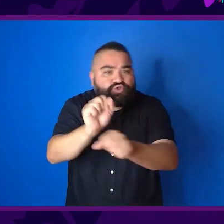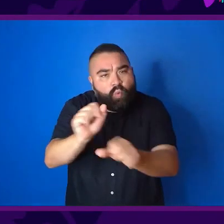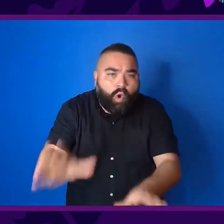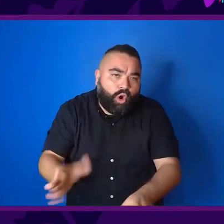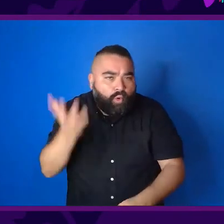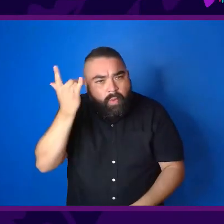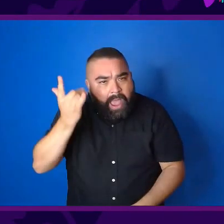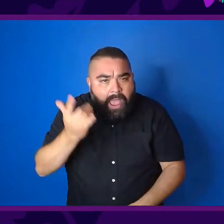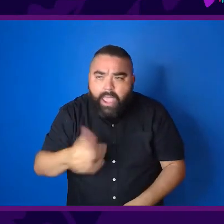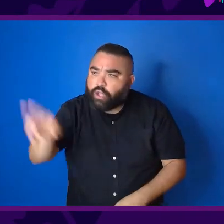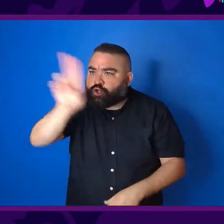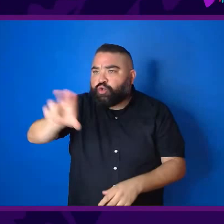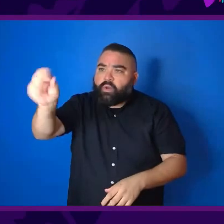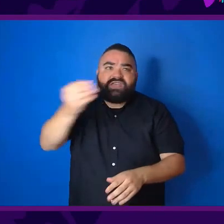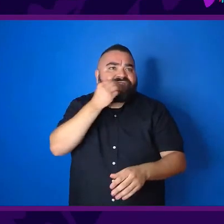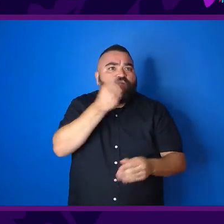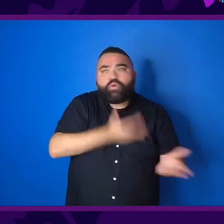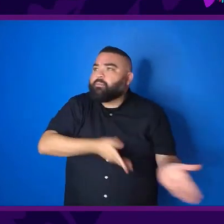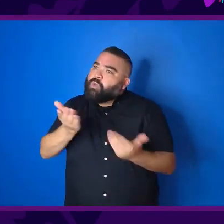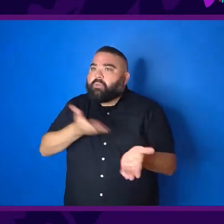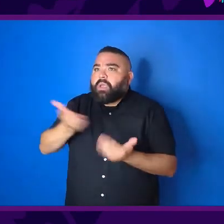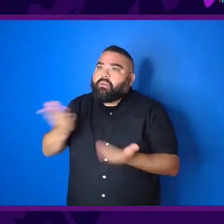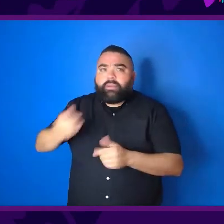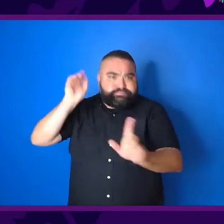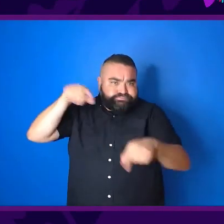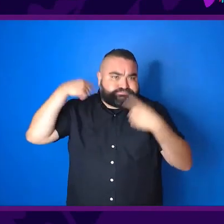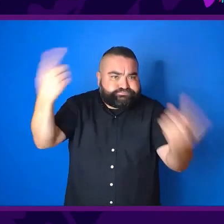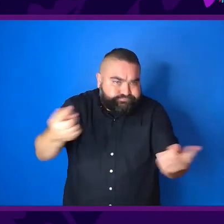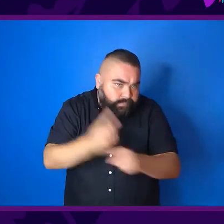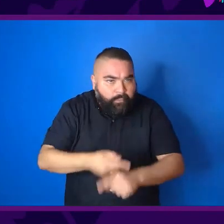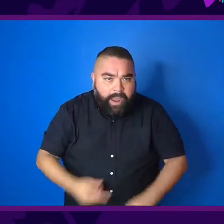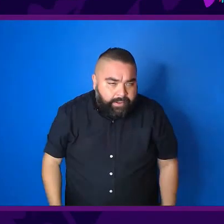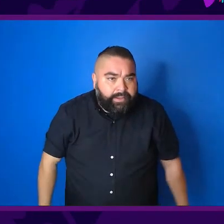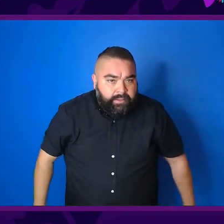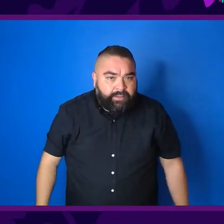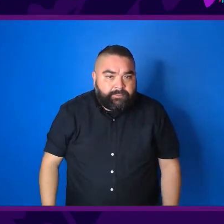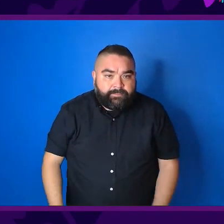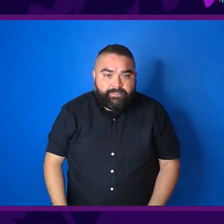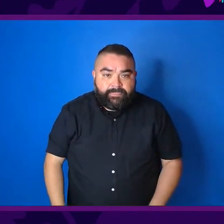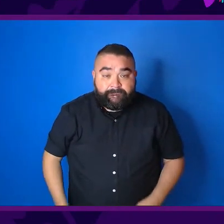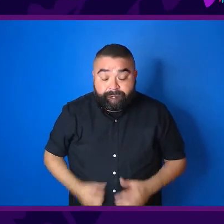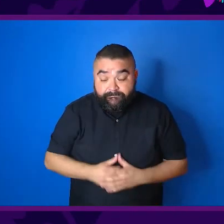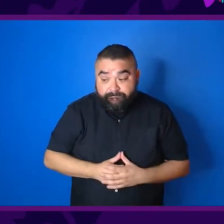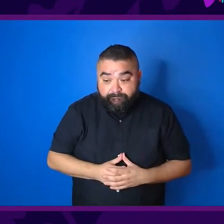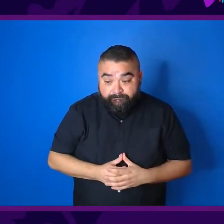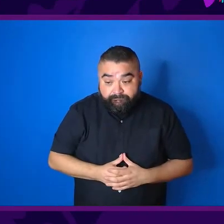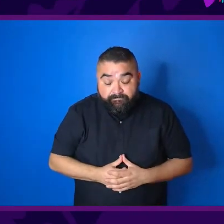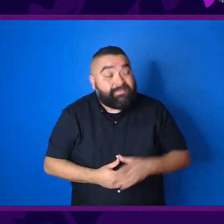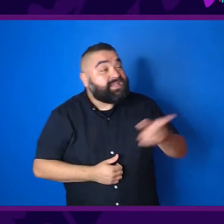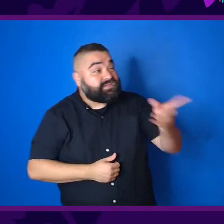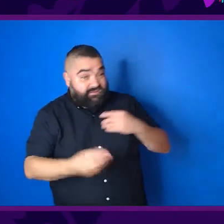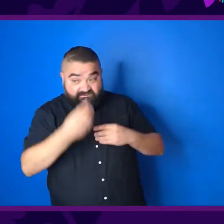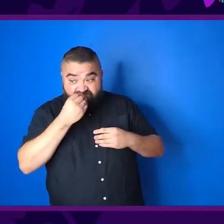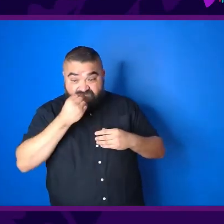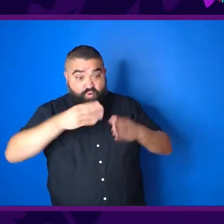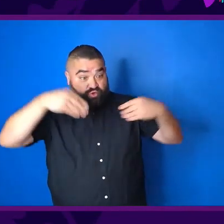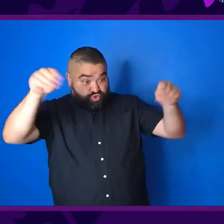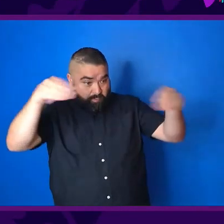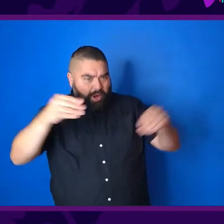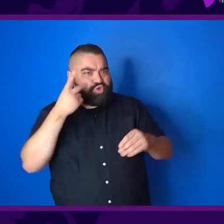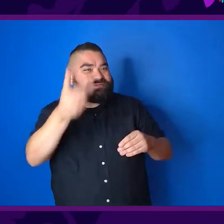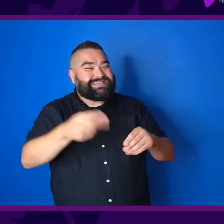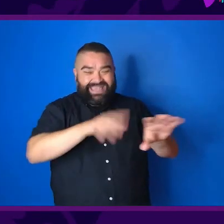food supply chain. And so, why? Right? Because now we go to supermarkets and we realize that food's missing and they're like, "Oh, but why?" And they're